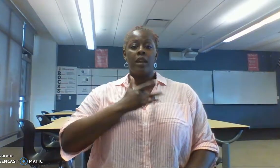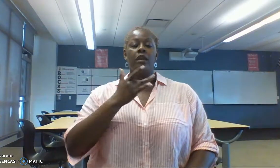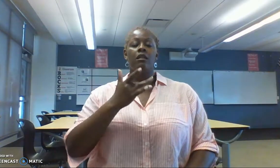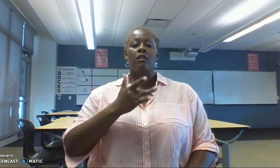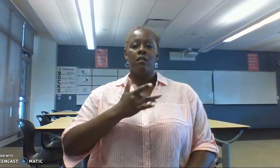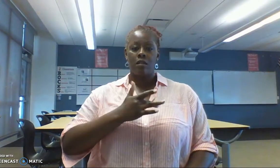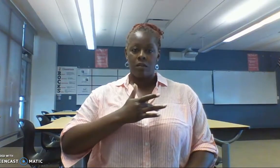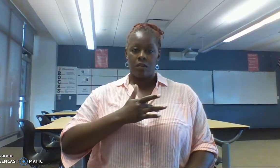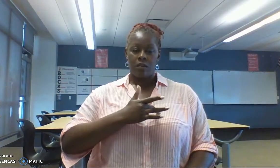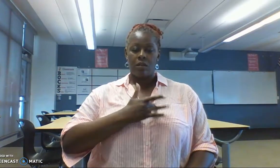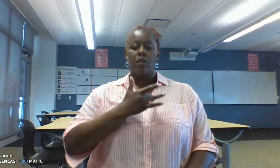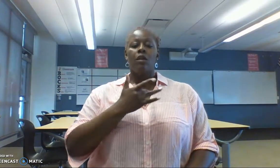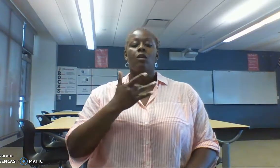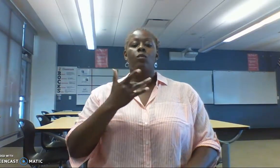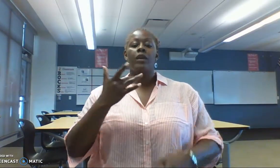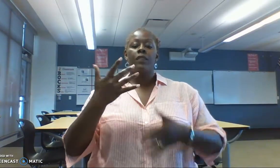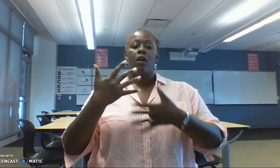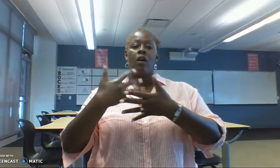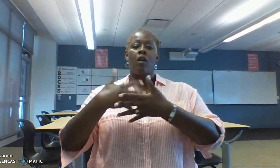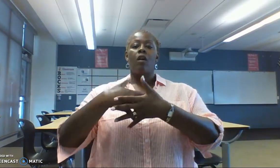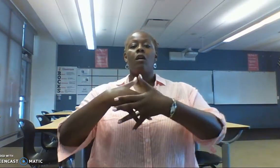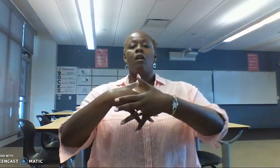Ring with the